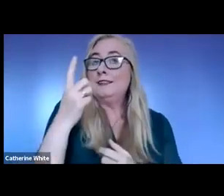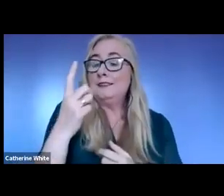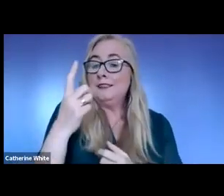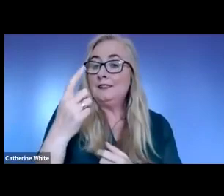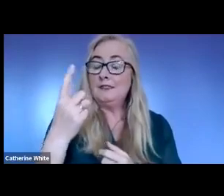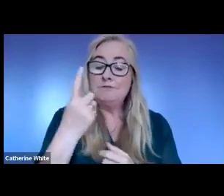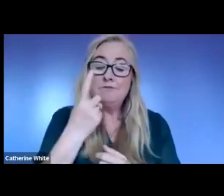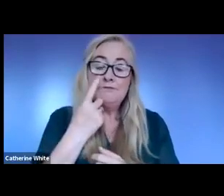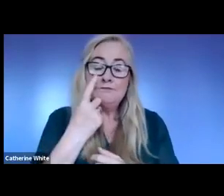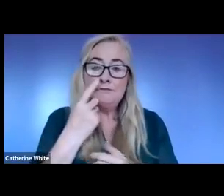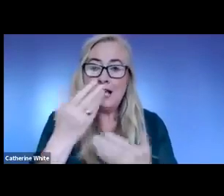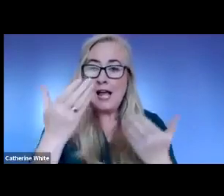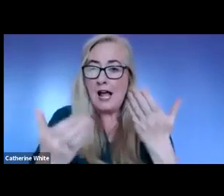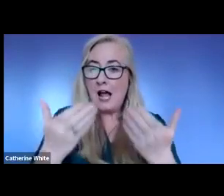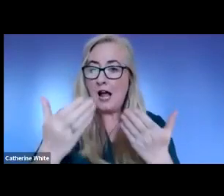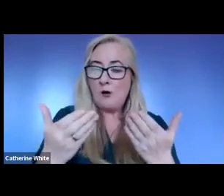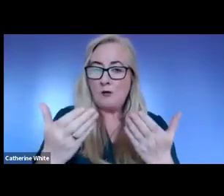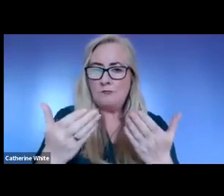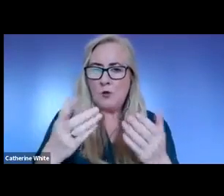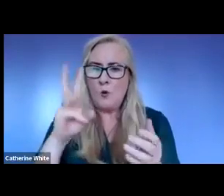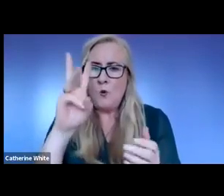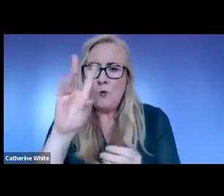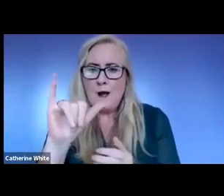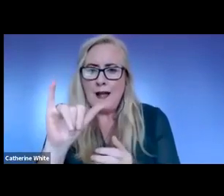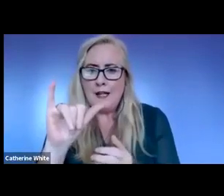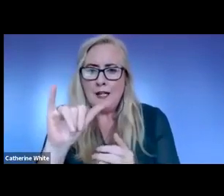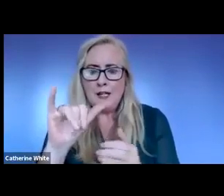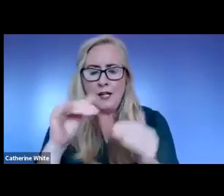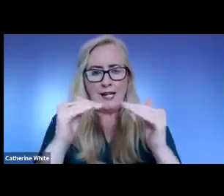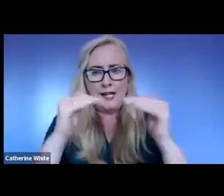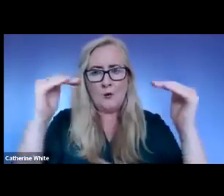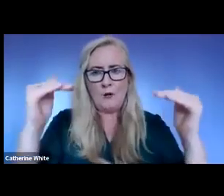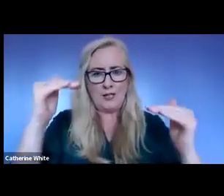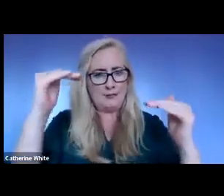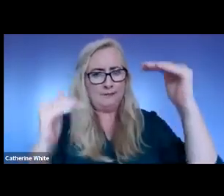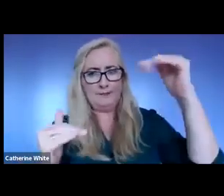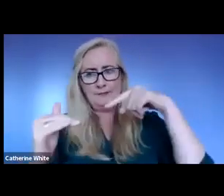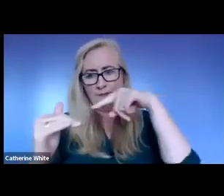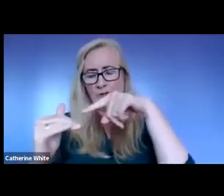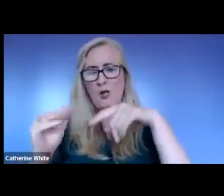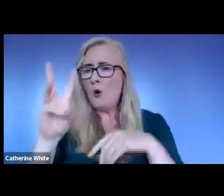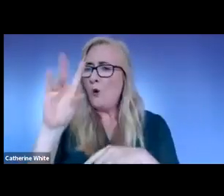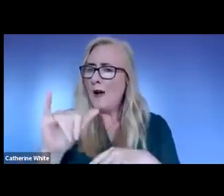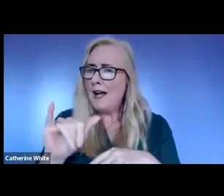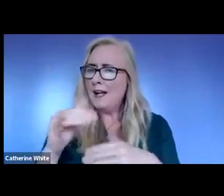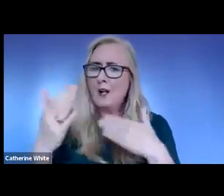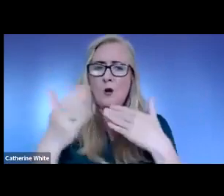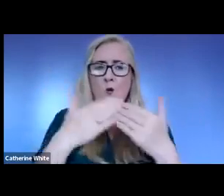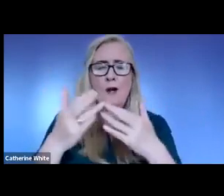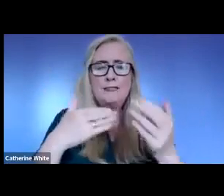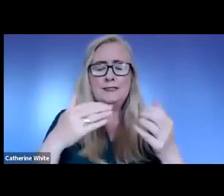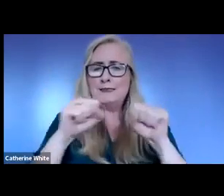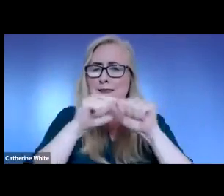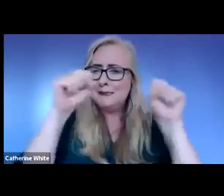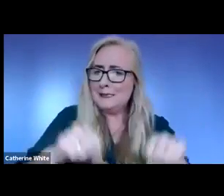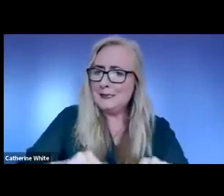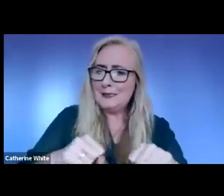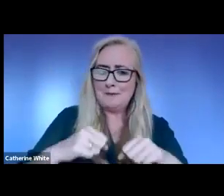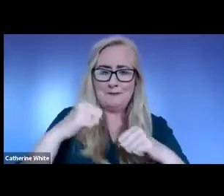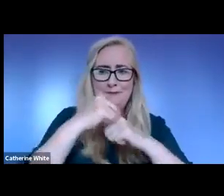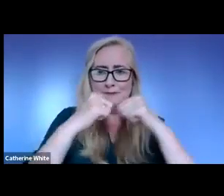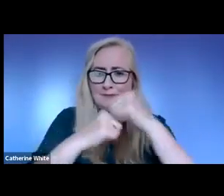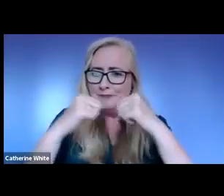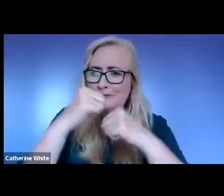to address the causes of inequality. So how to look at these structural systemic causes that lead us in